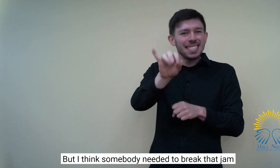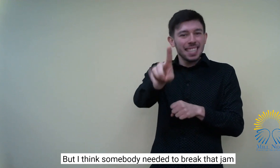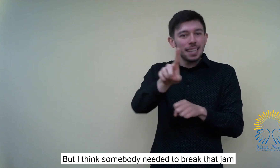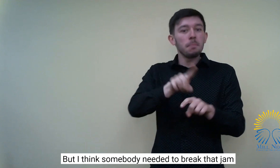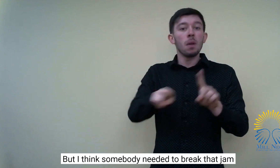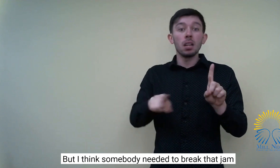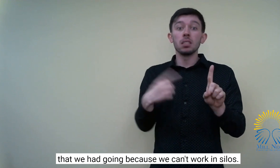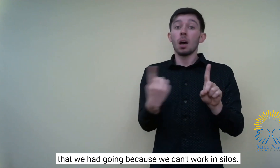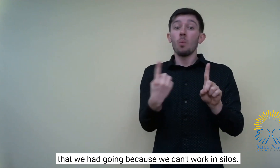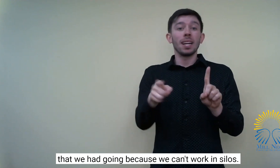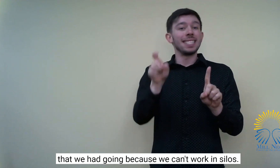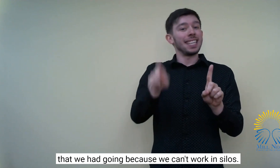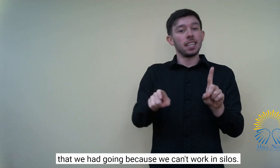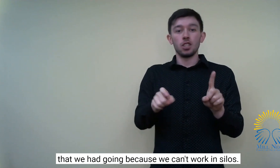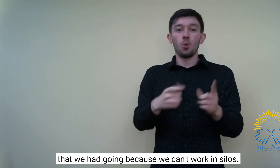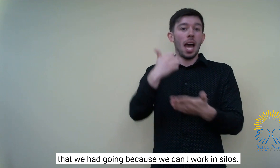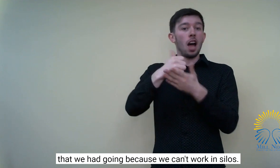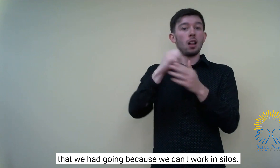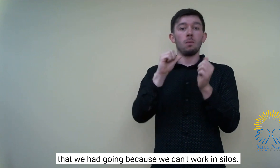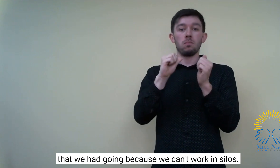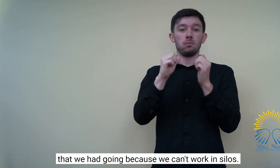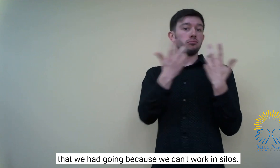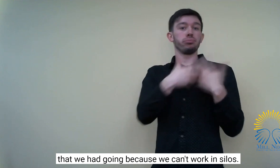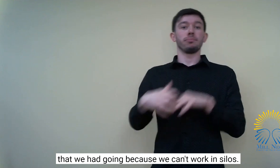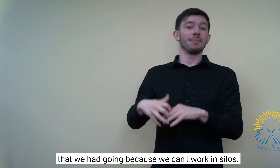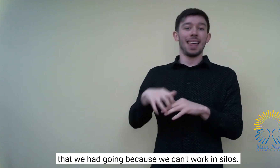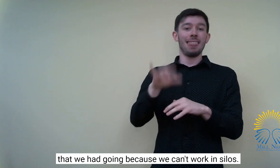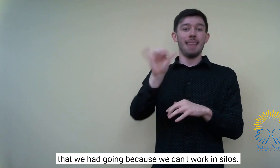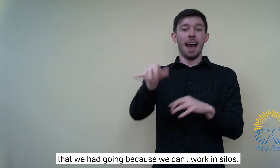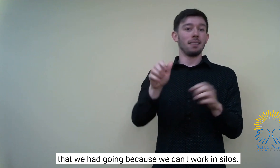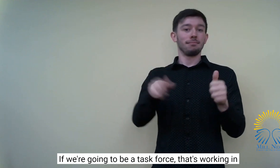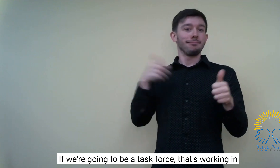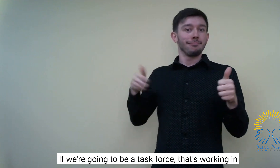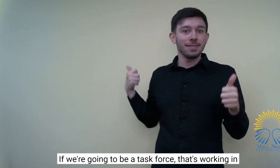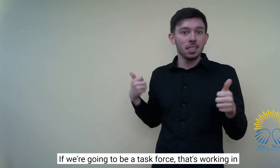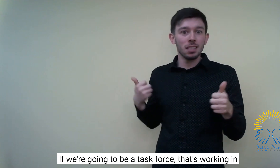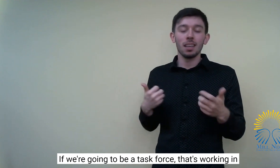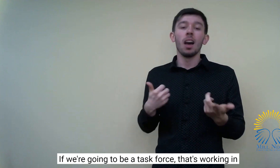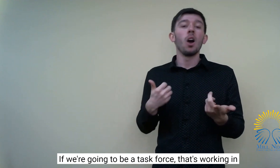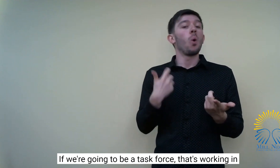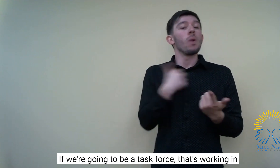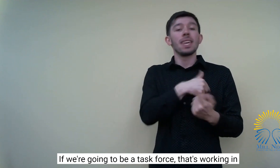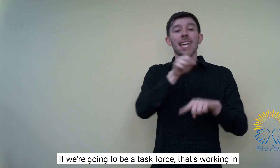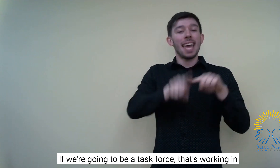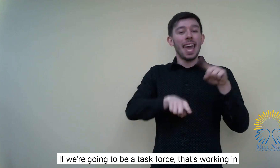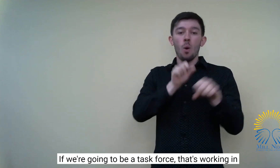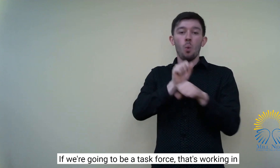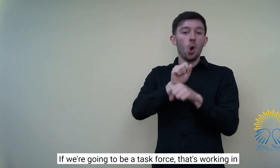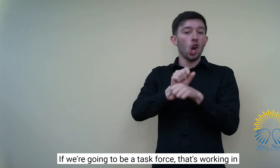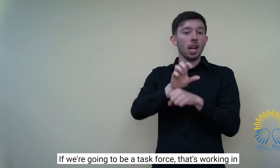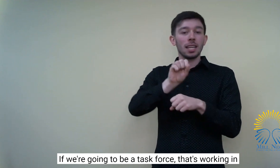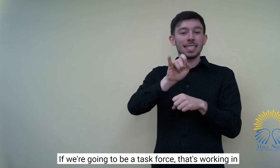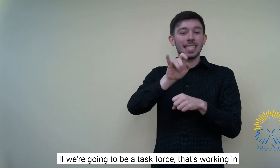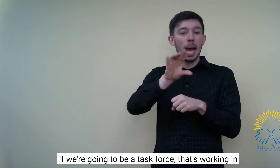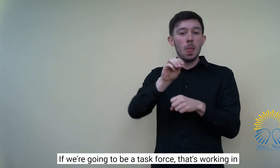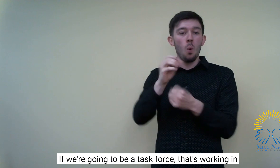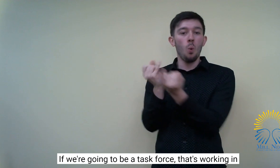that jam that we had going, because we can't work in silos. If we're going to be a task force